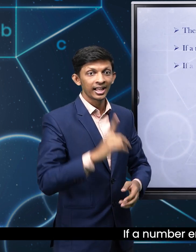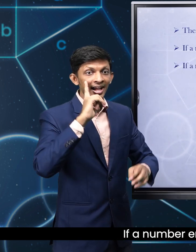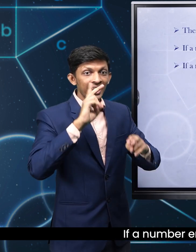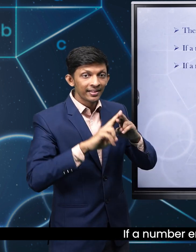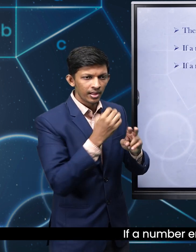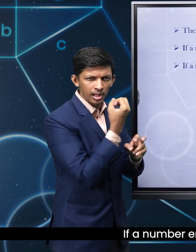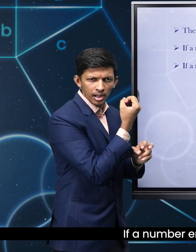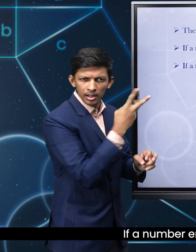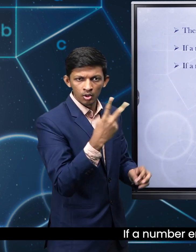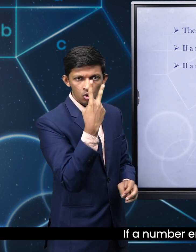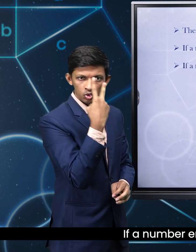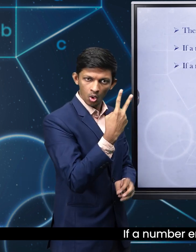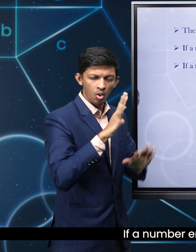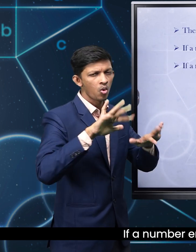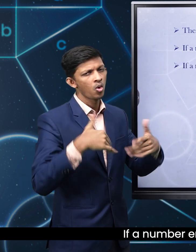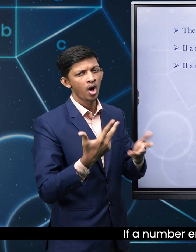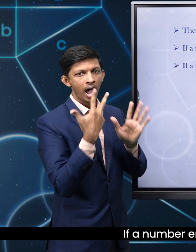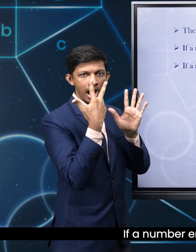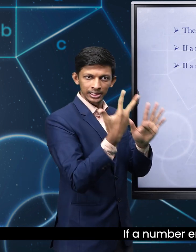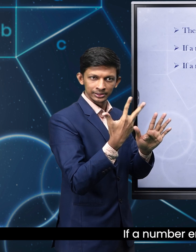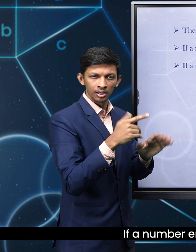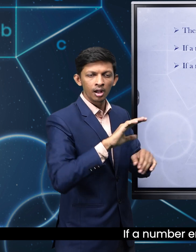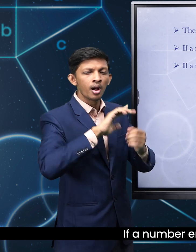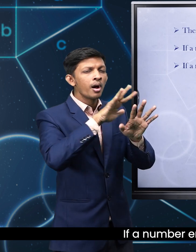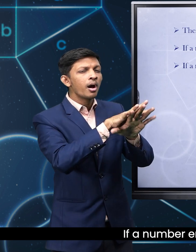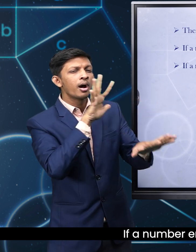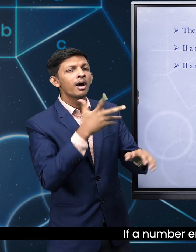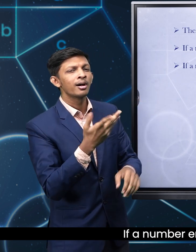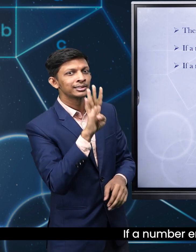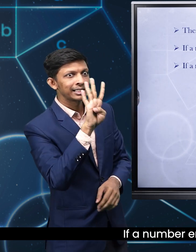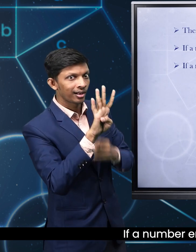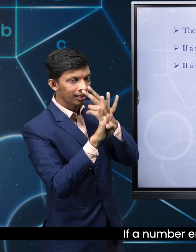If a number ends with 2 or 8, its square ends with 4.